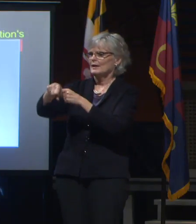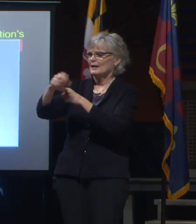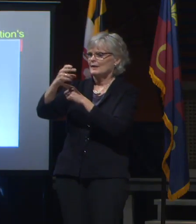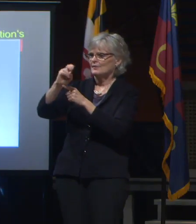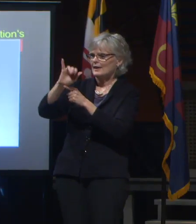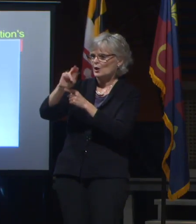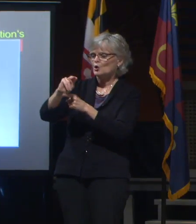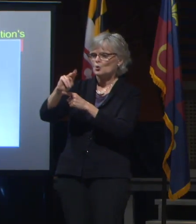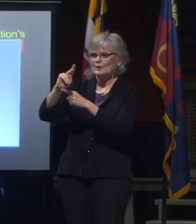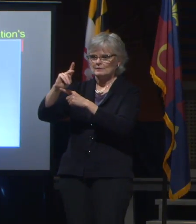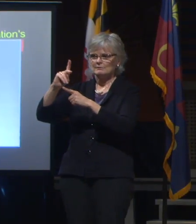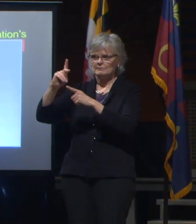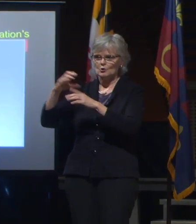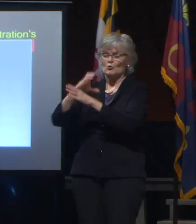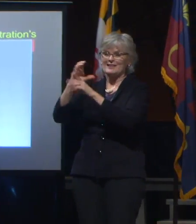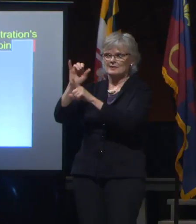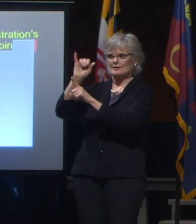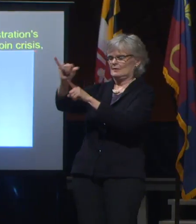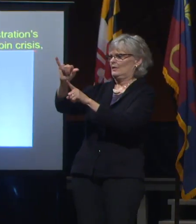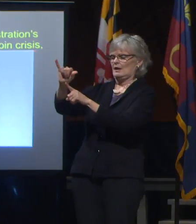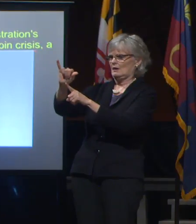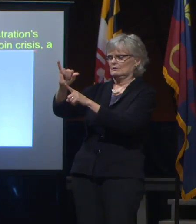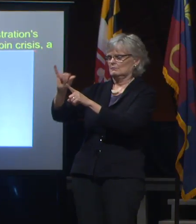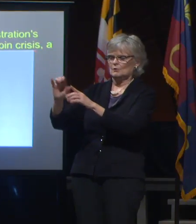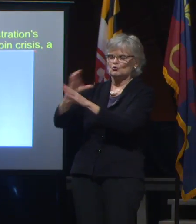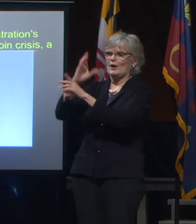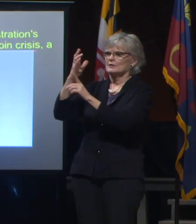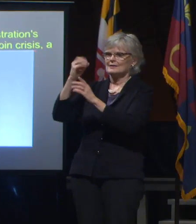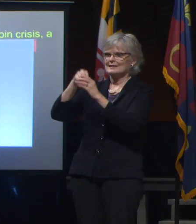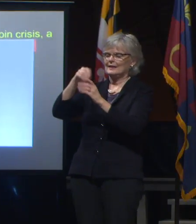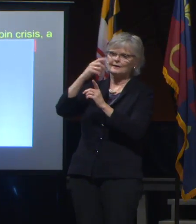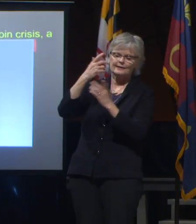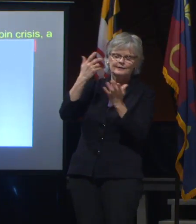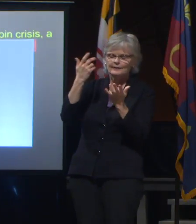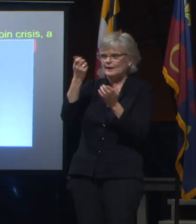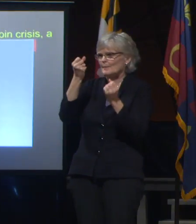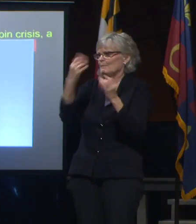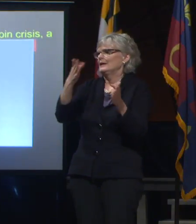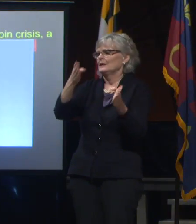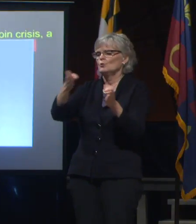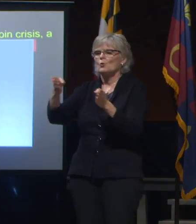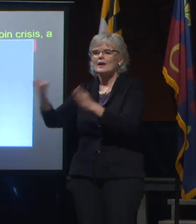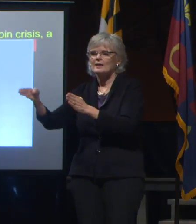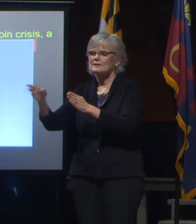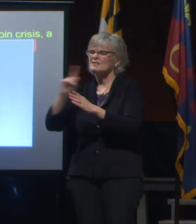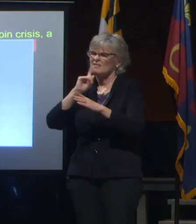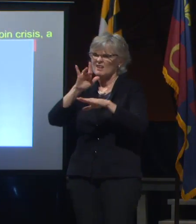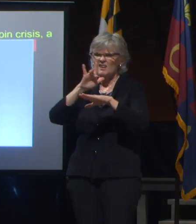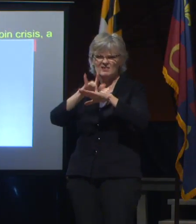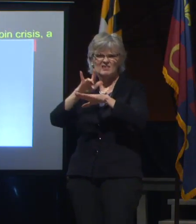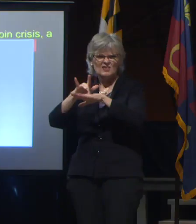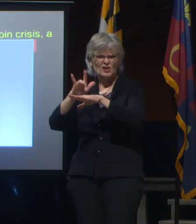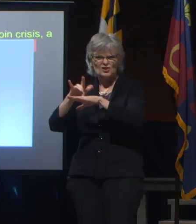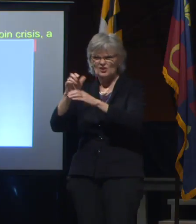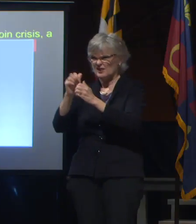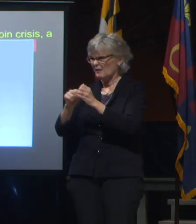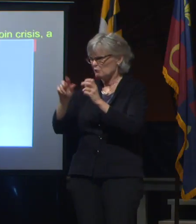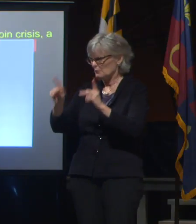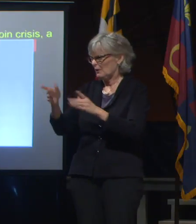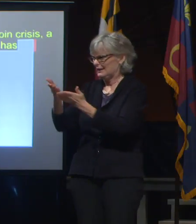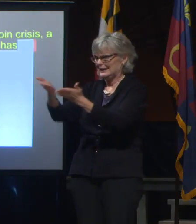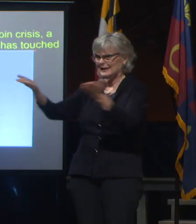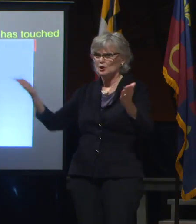heroin crisis, a crisis that in one way or another has touched everyone in this